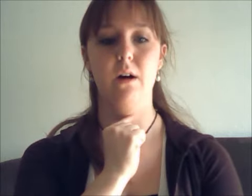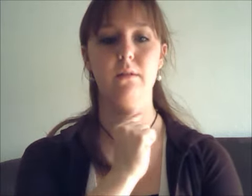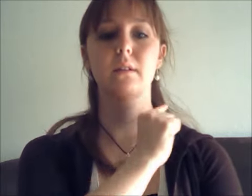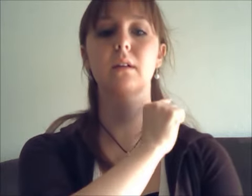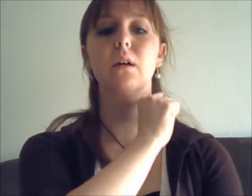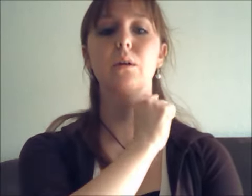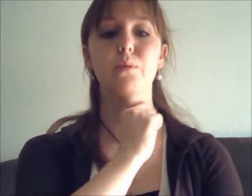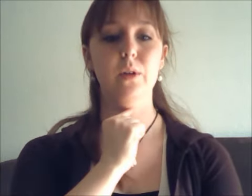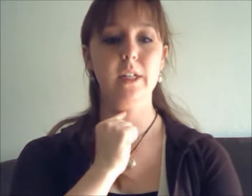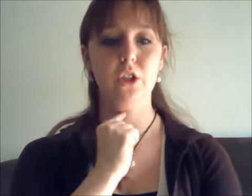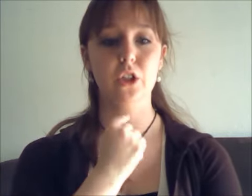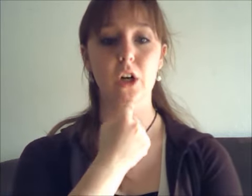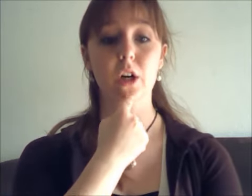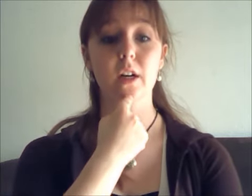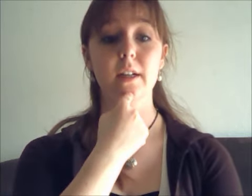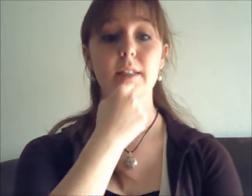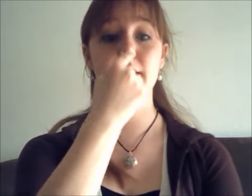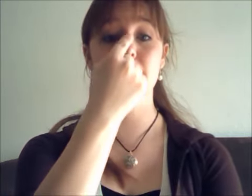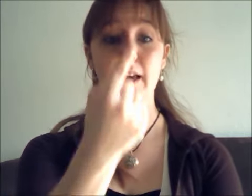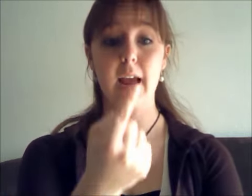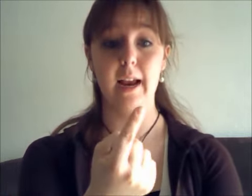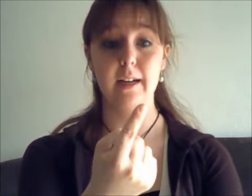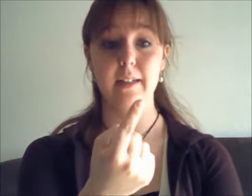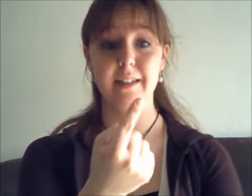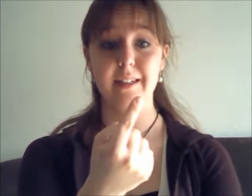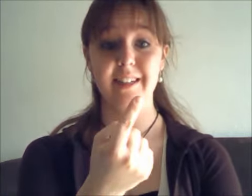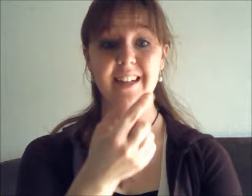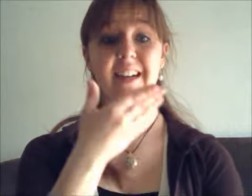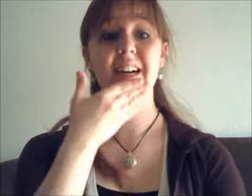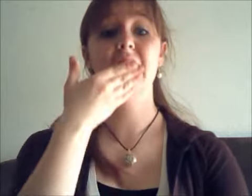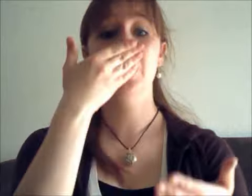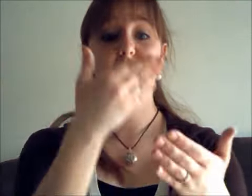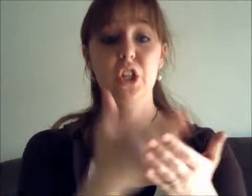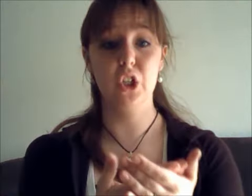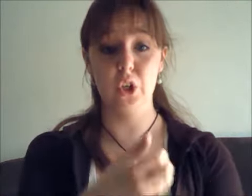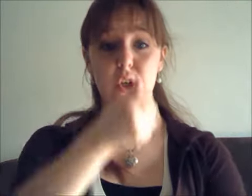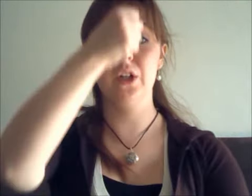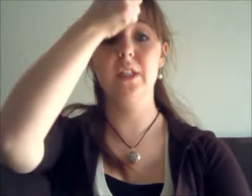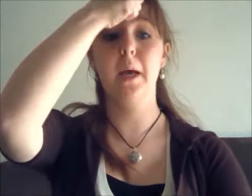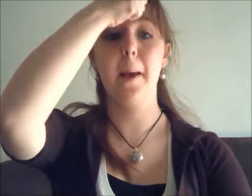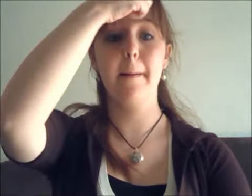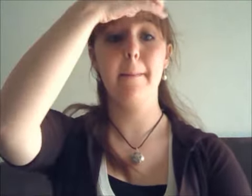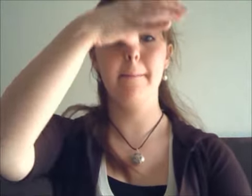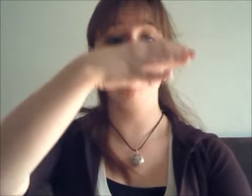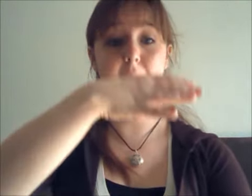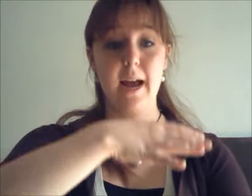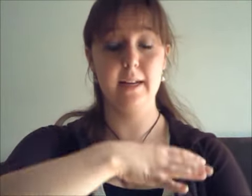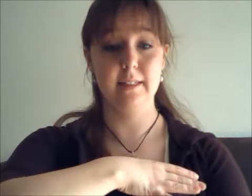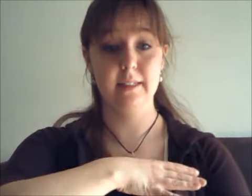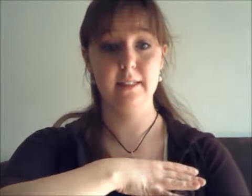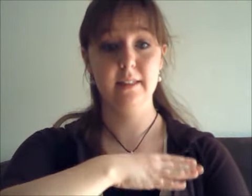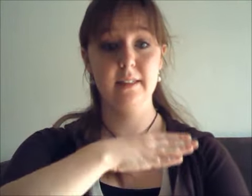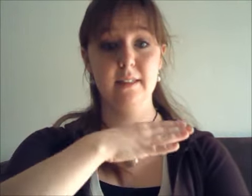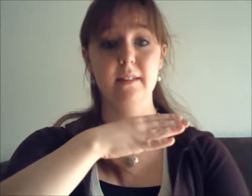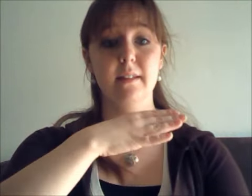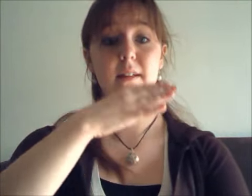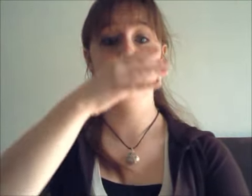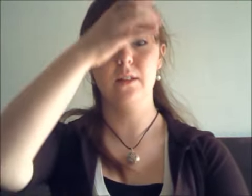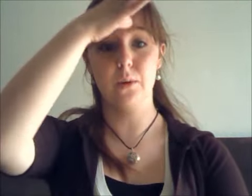Preacher say good man. So